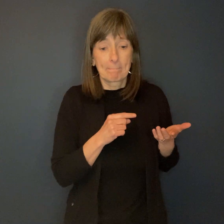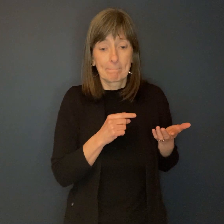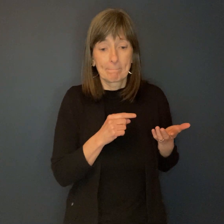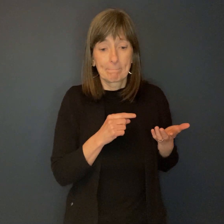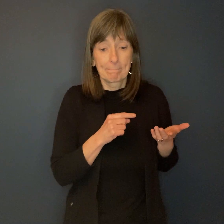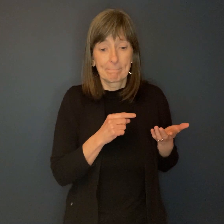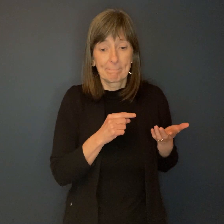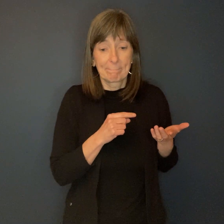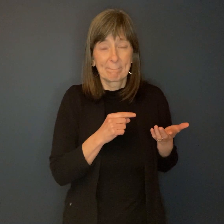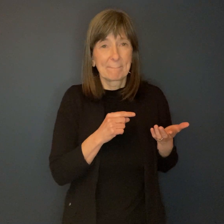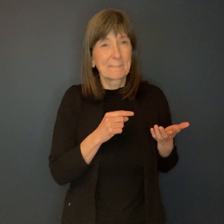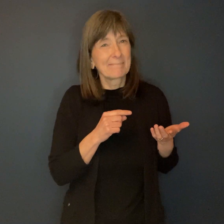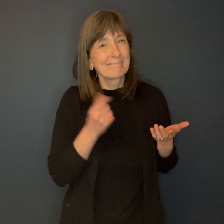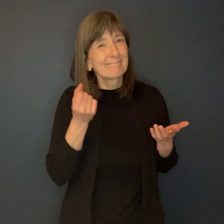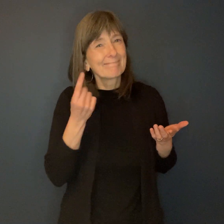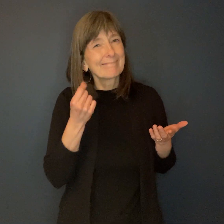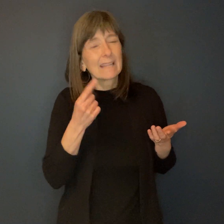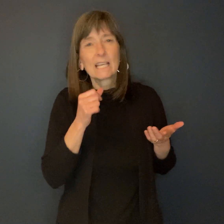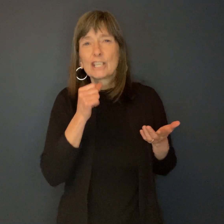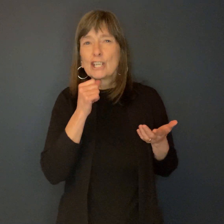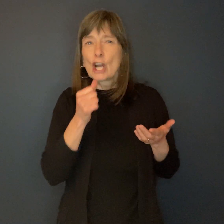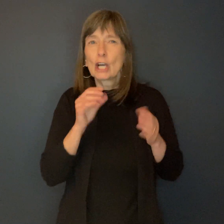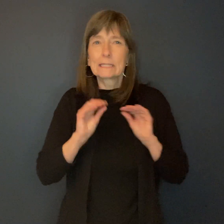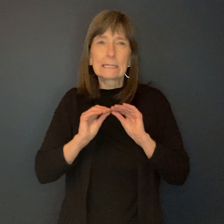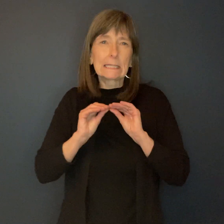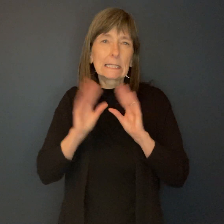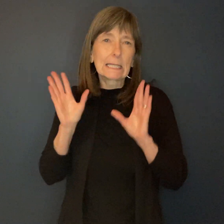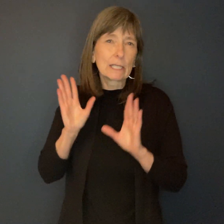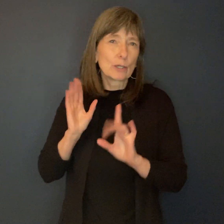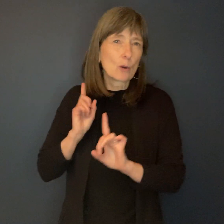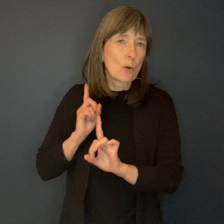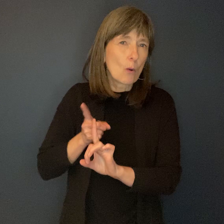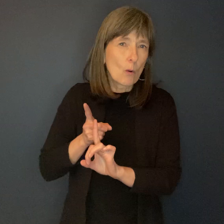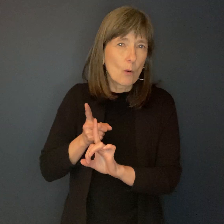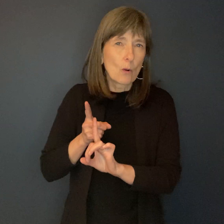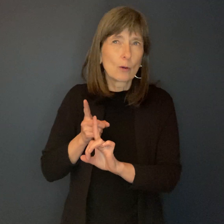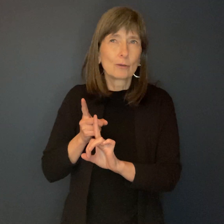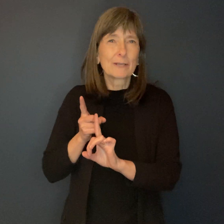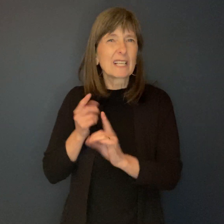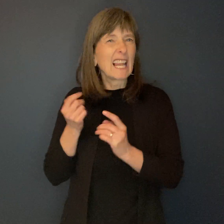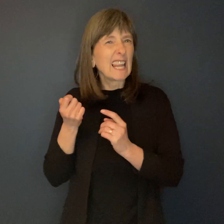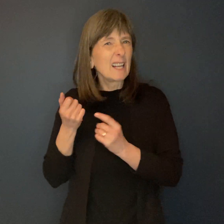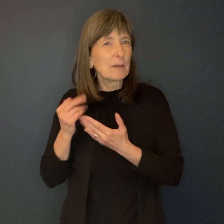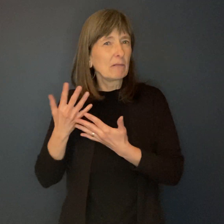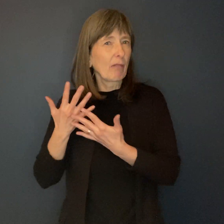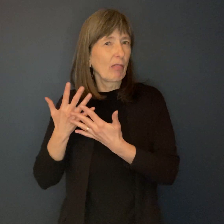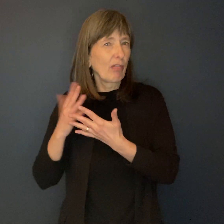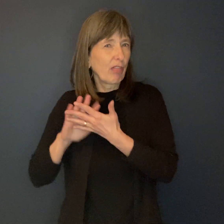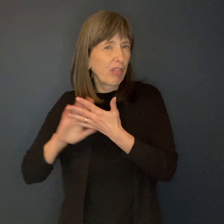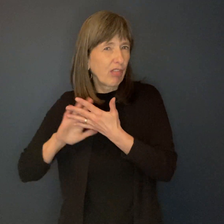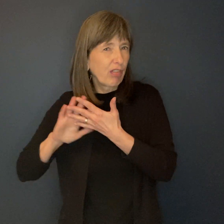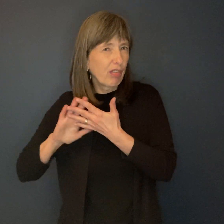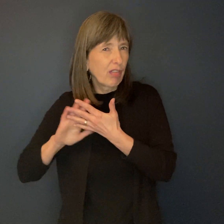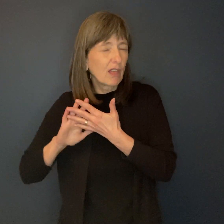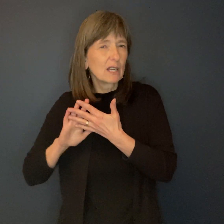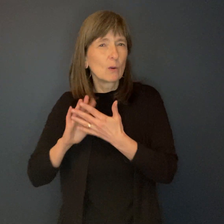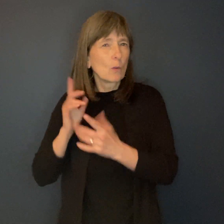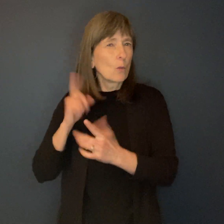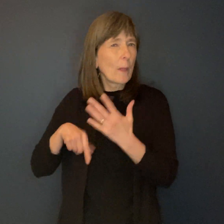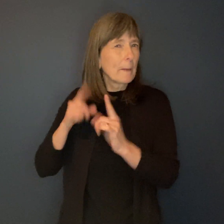totally clear or a single purpose type of description about what it is you wanted to do, like what exactly are you